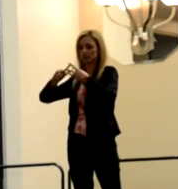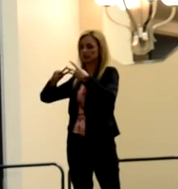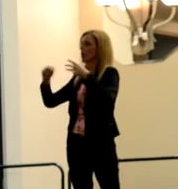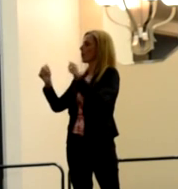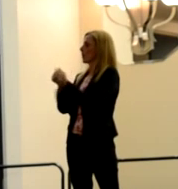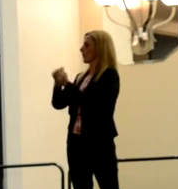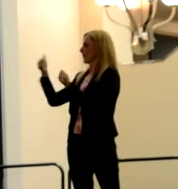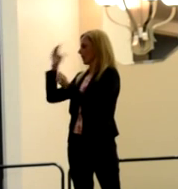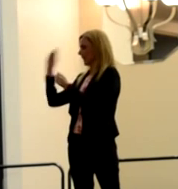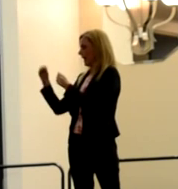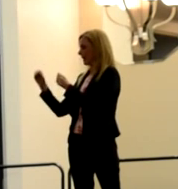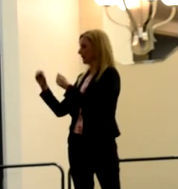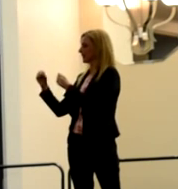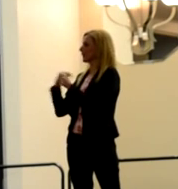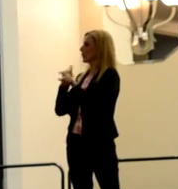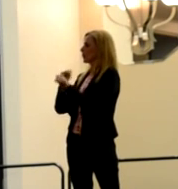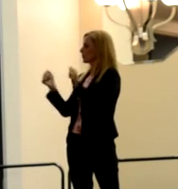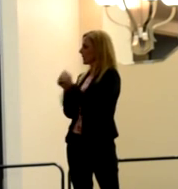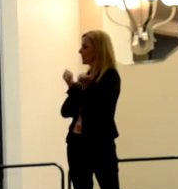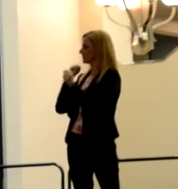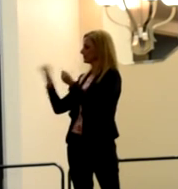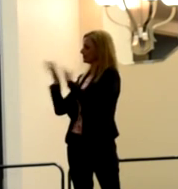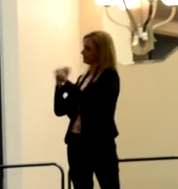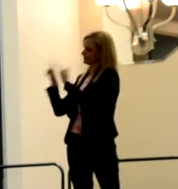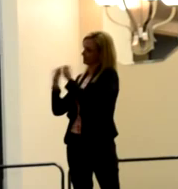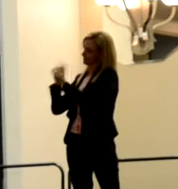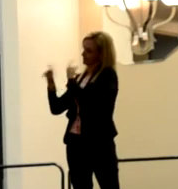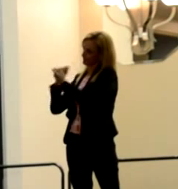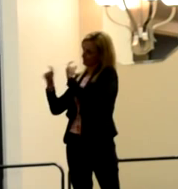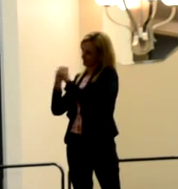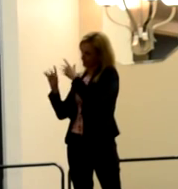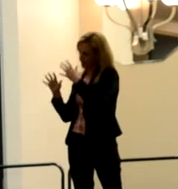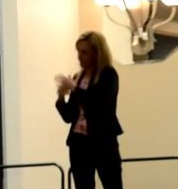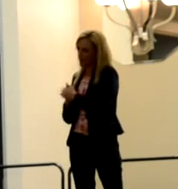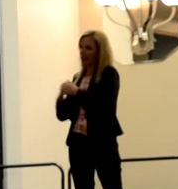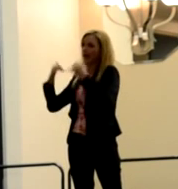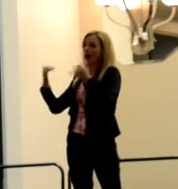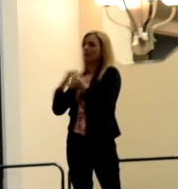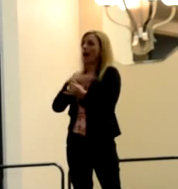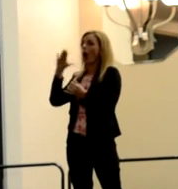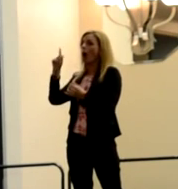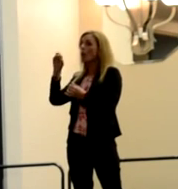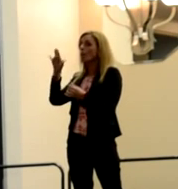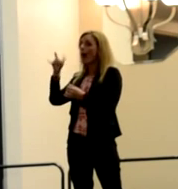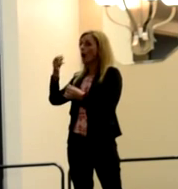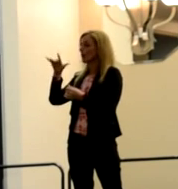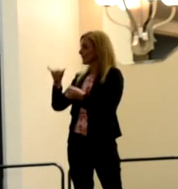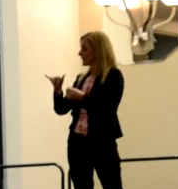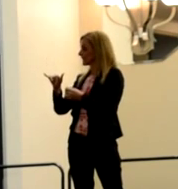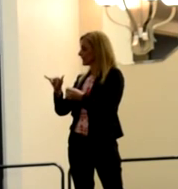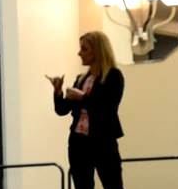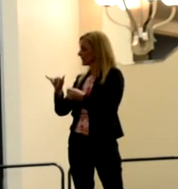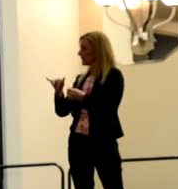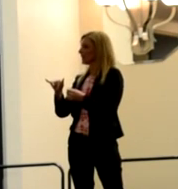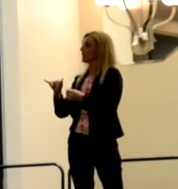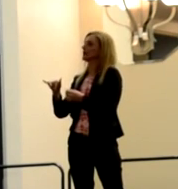books, also books, children's books, I worked with a professional writer who then I just gave him, we gave each other ideas, and then we created the books. As it